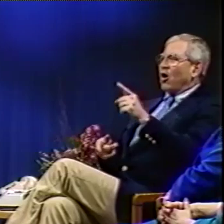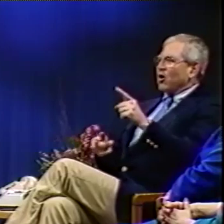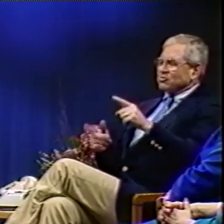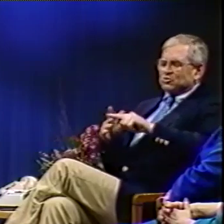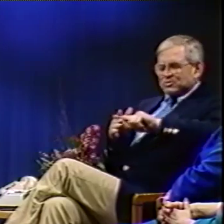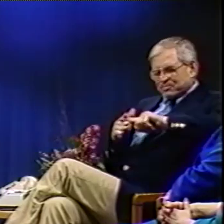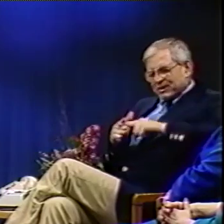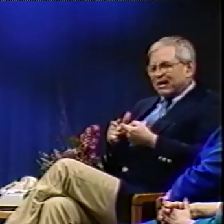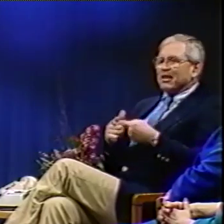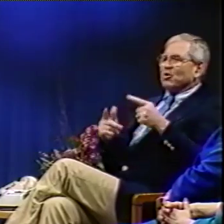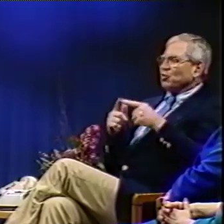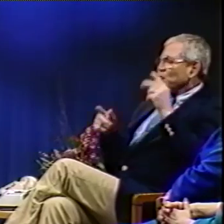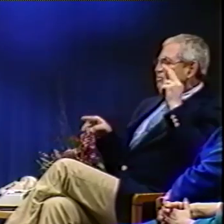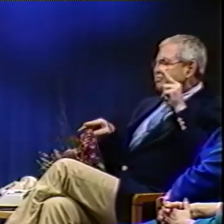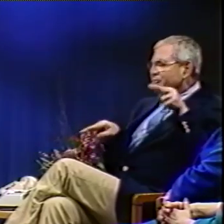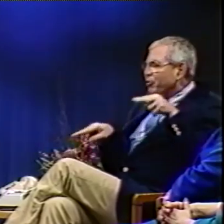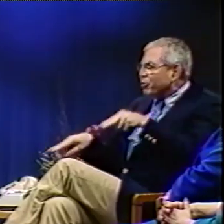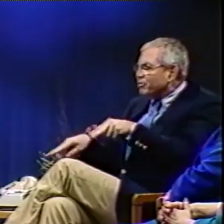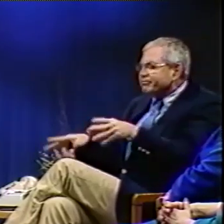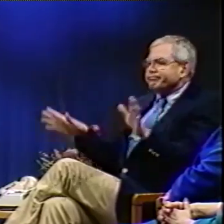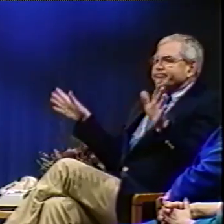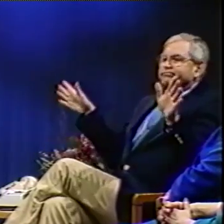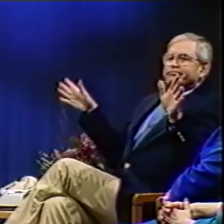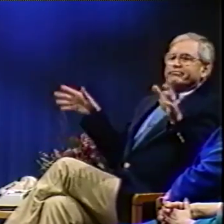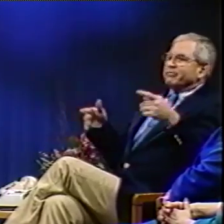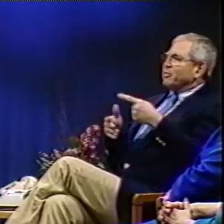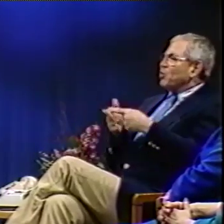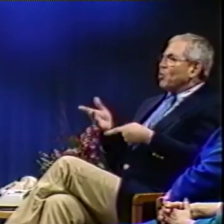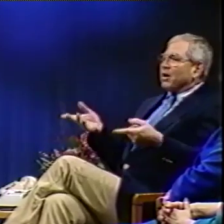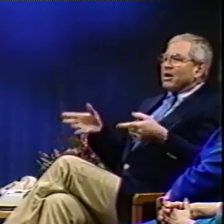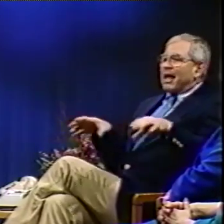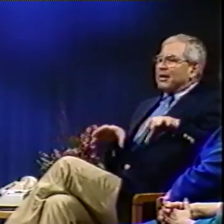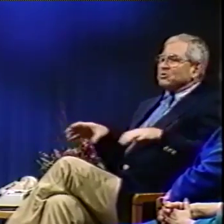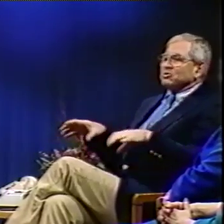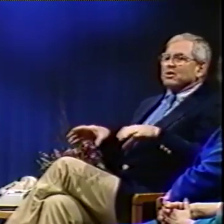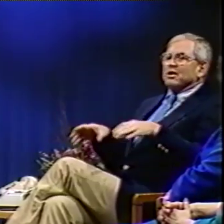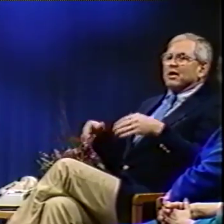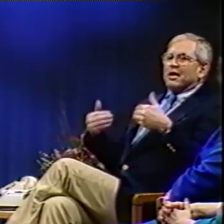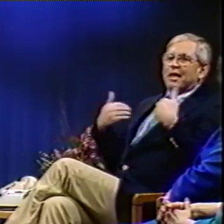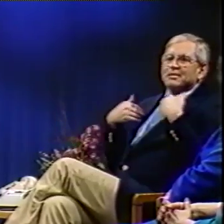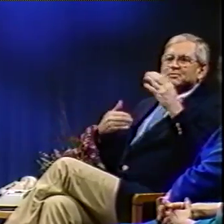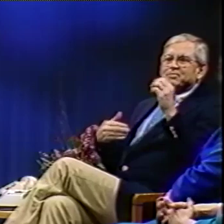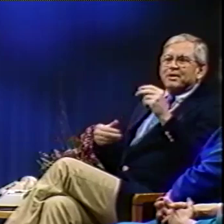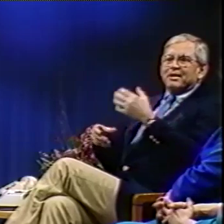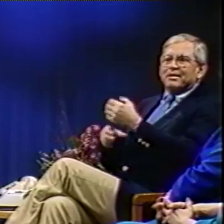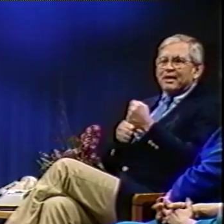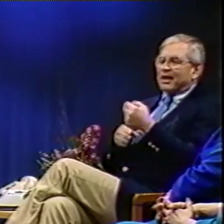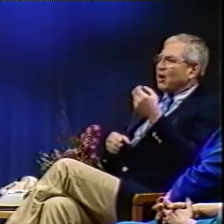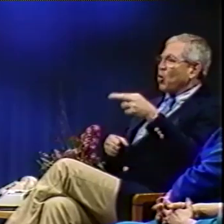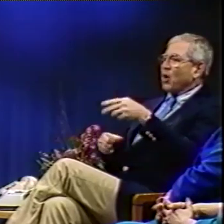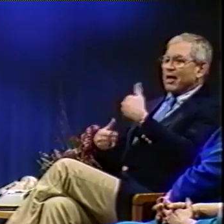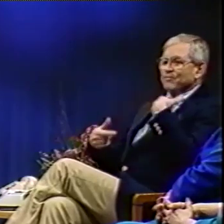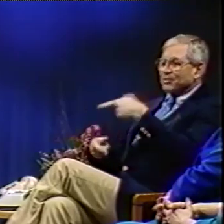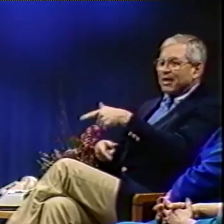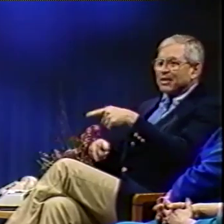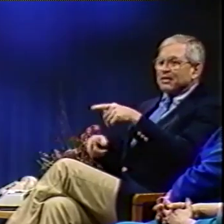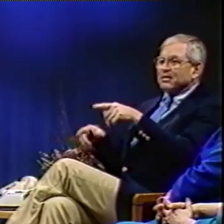now is that they're just beginning to really take a look into the issue and what action has